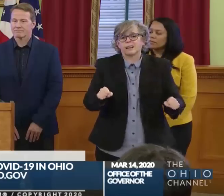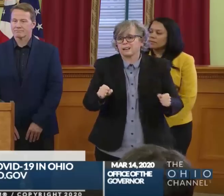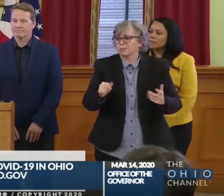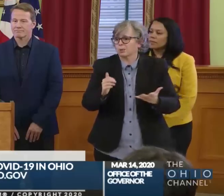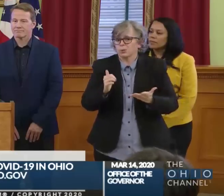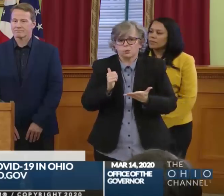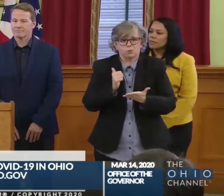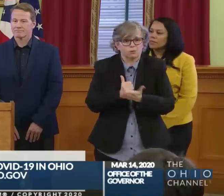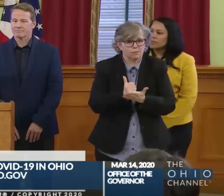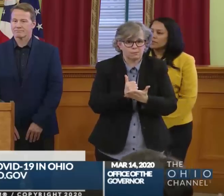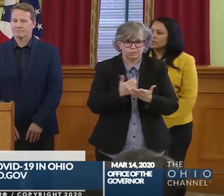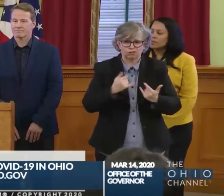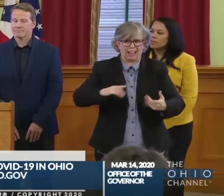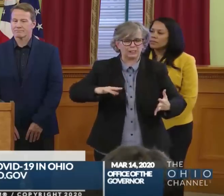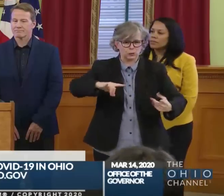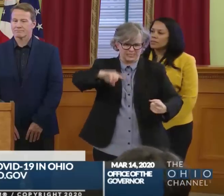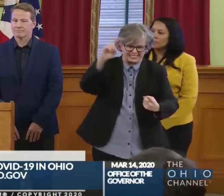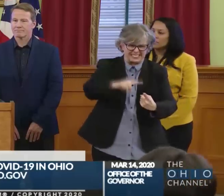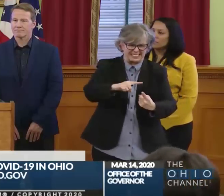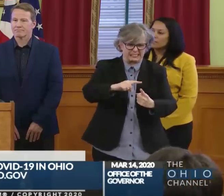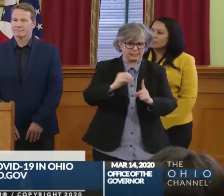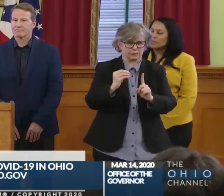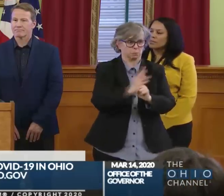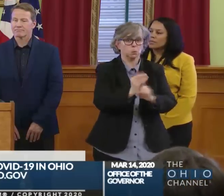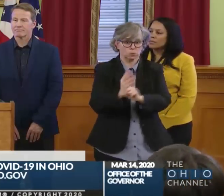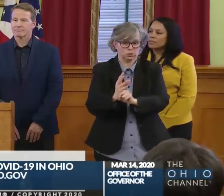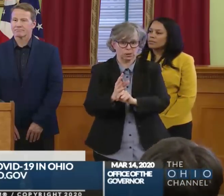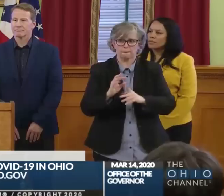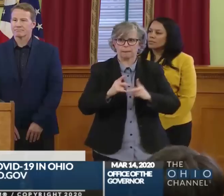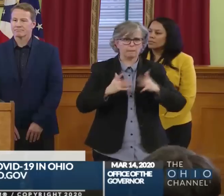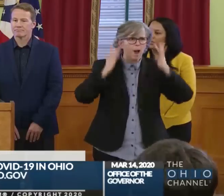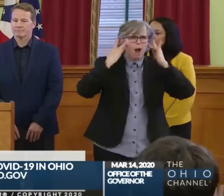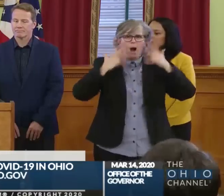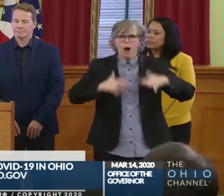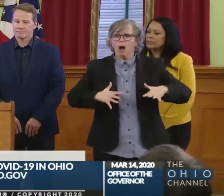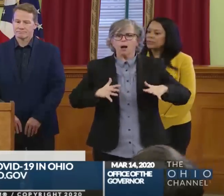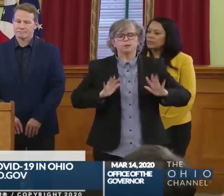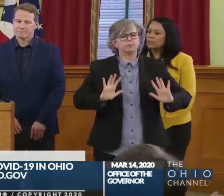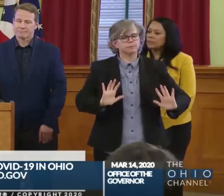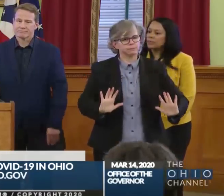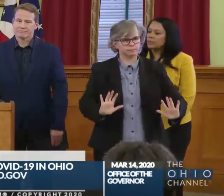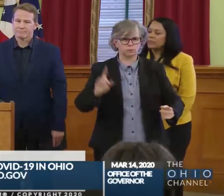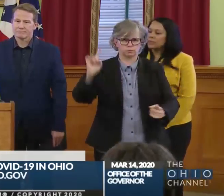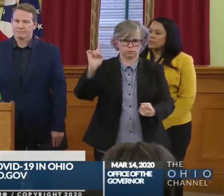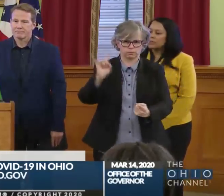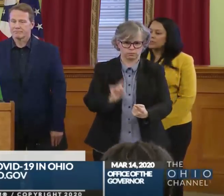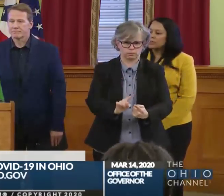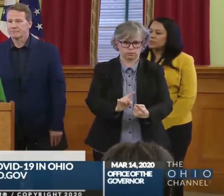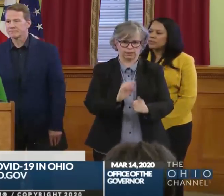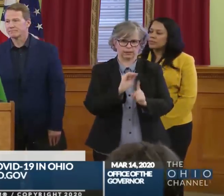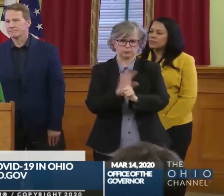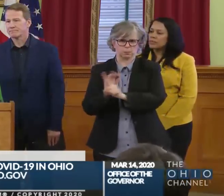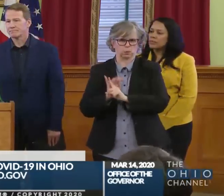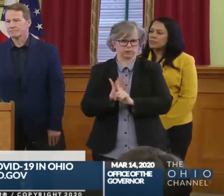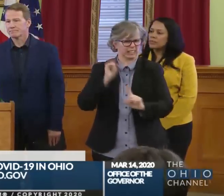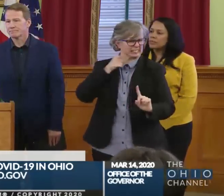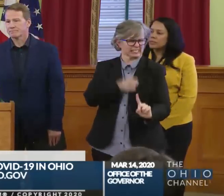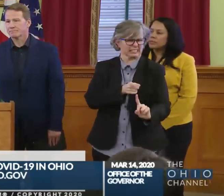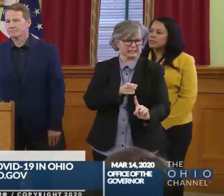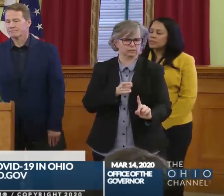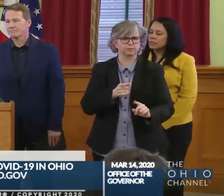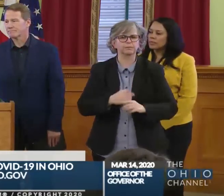anxiety and stress that people are feeling too. So I want to talk about that a little bit as well. You know, these are, as the governor and